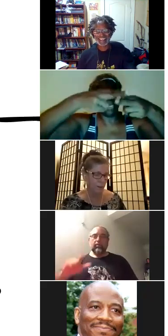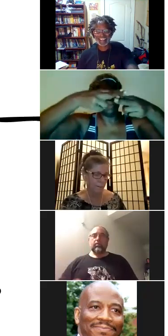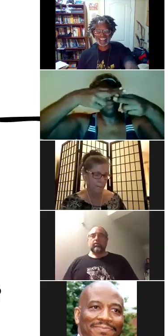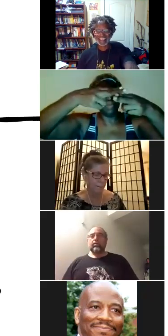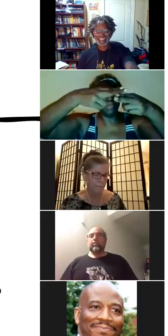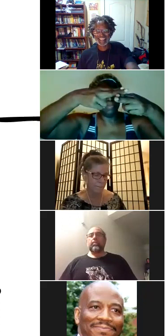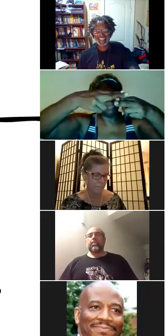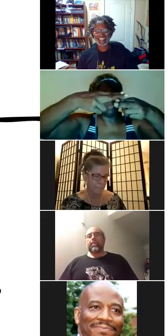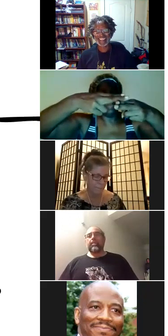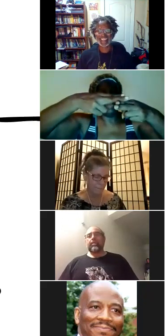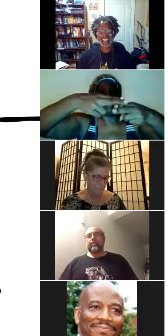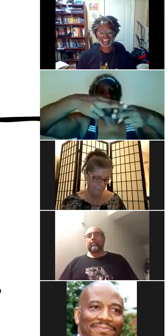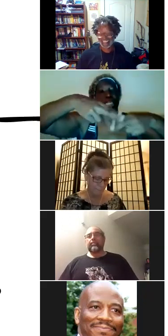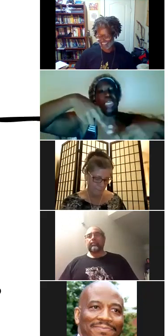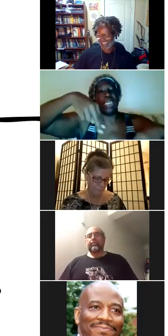name